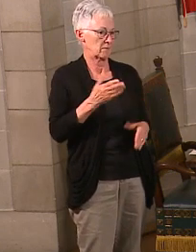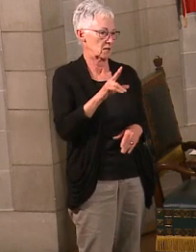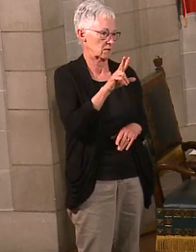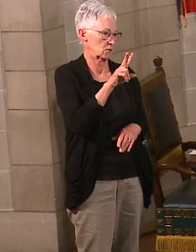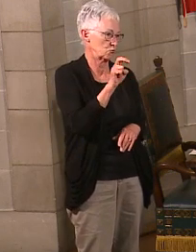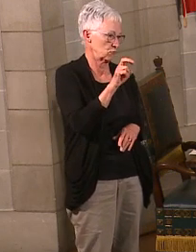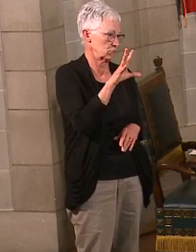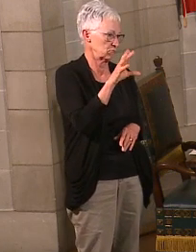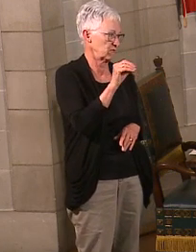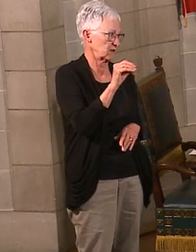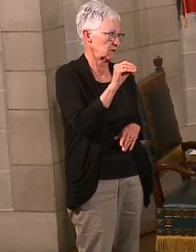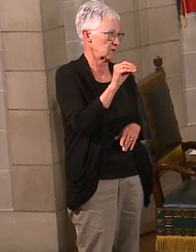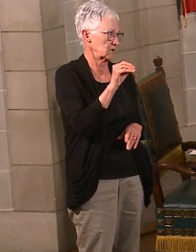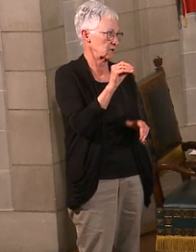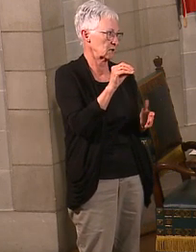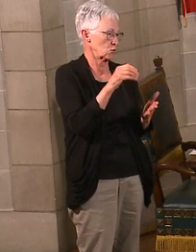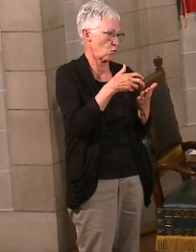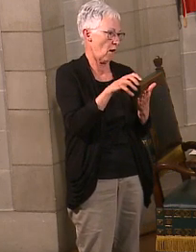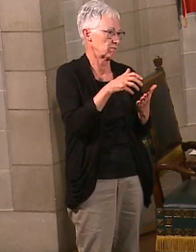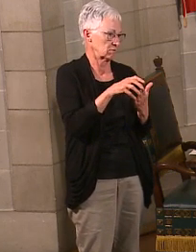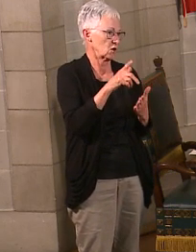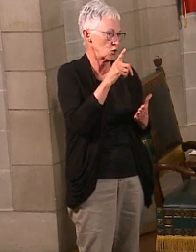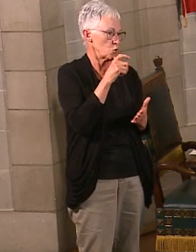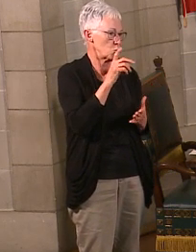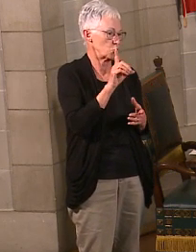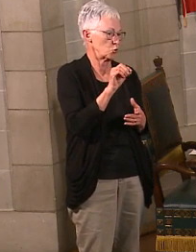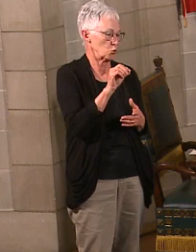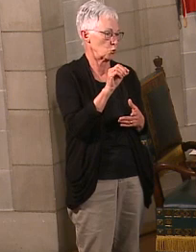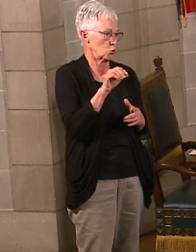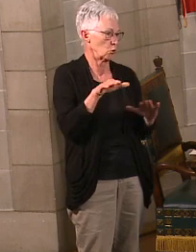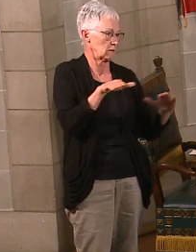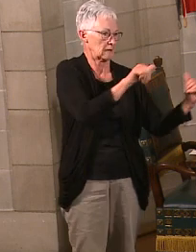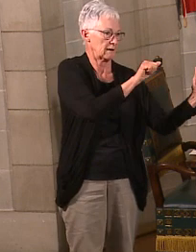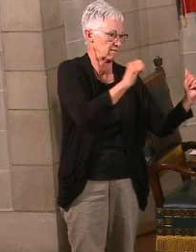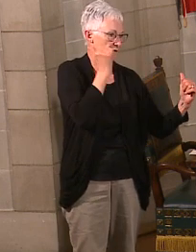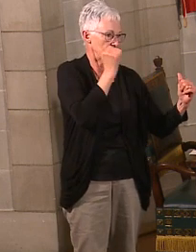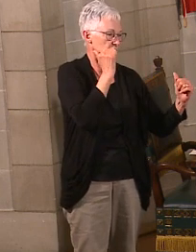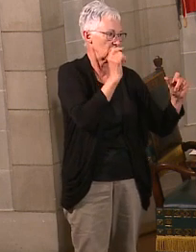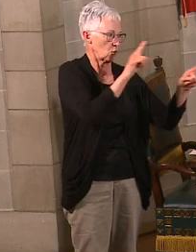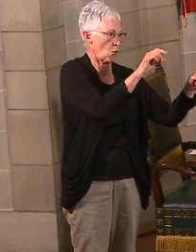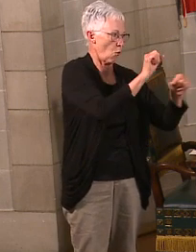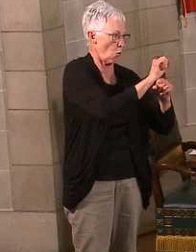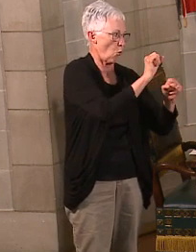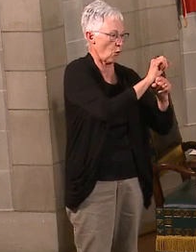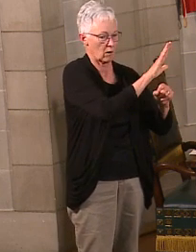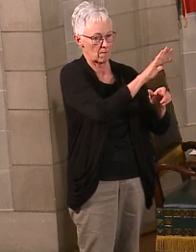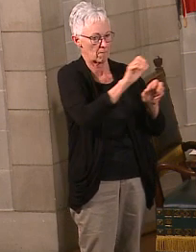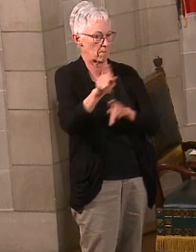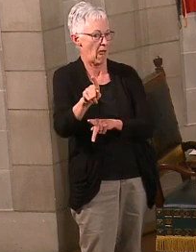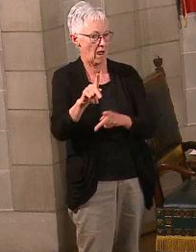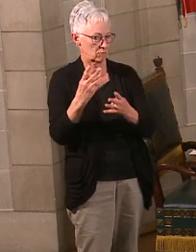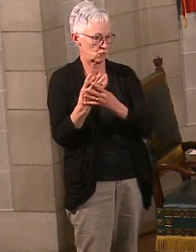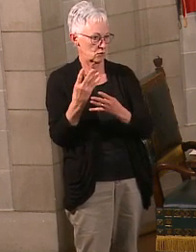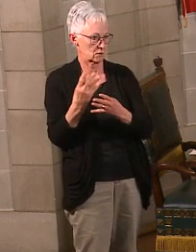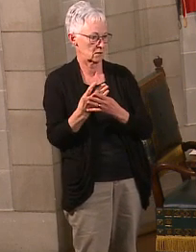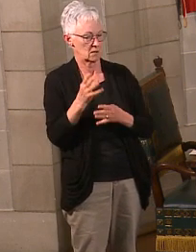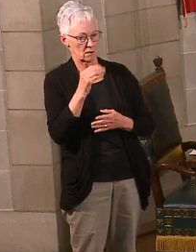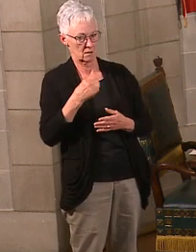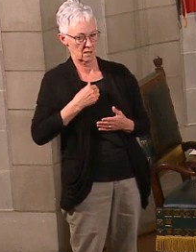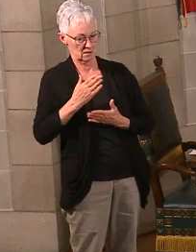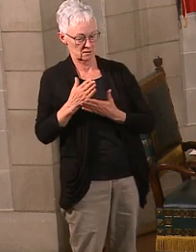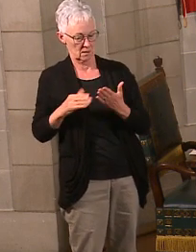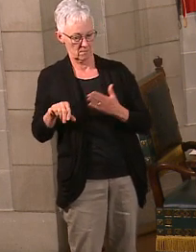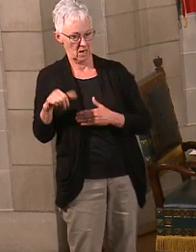250 people roughly that are going out on work release. And then we also have our detail crews that provide services to